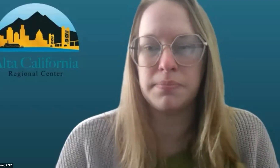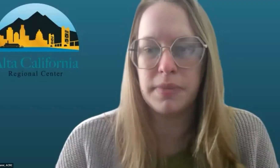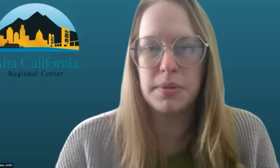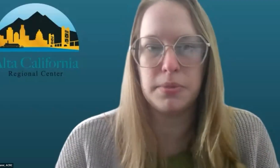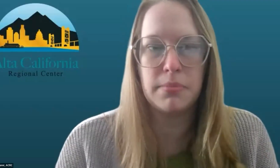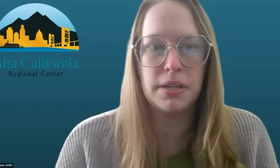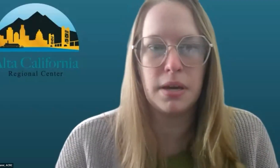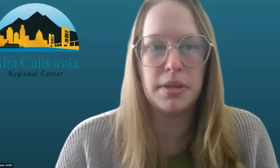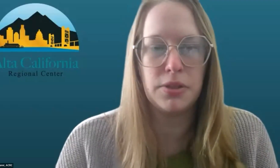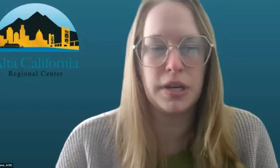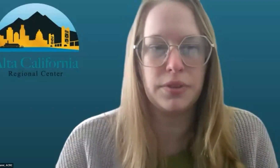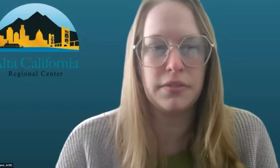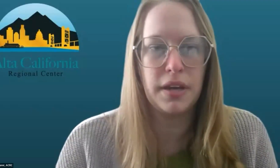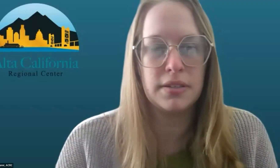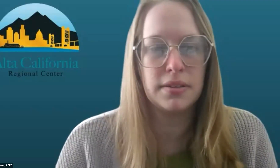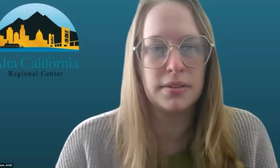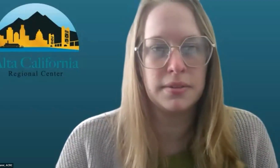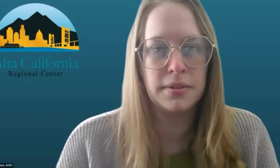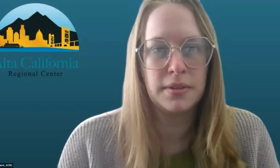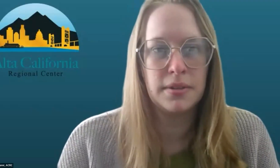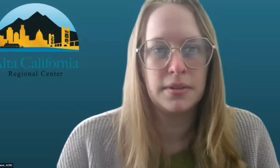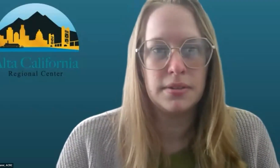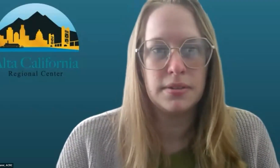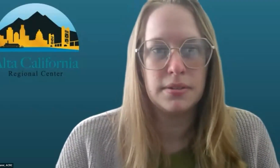steady stream of people coming in throughout the event.